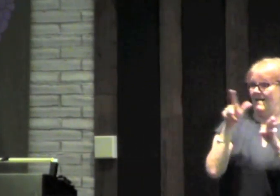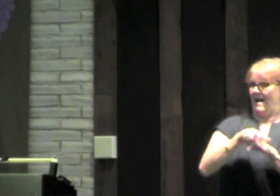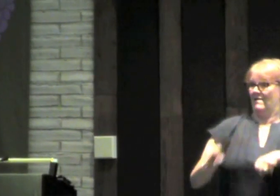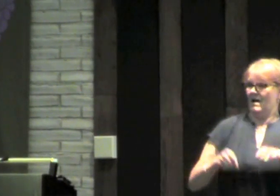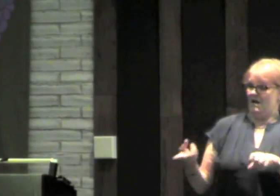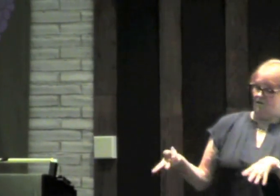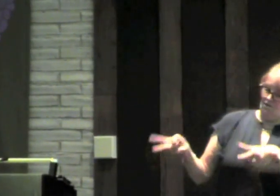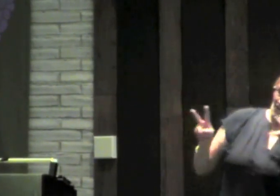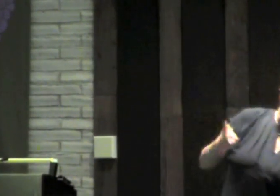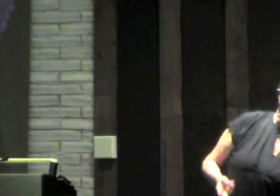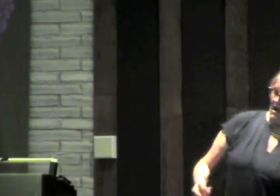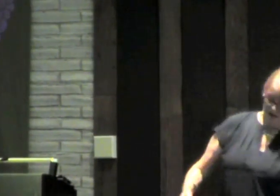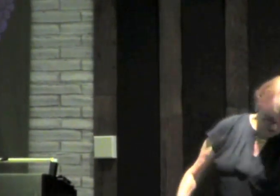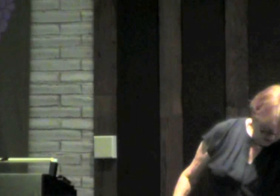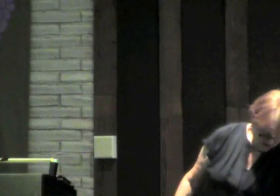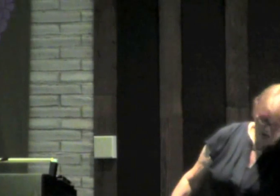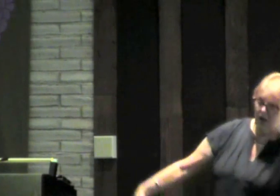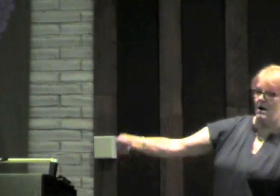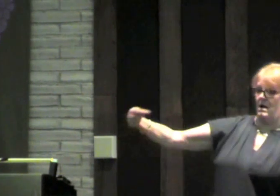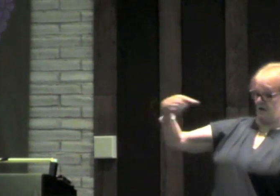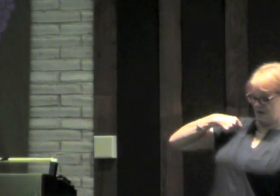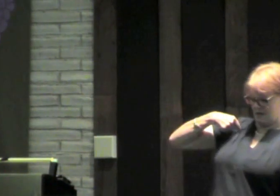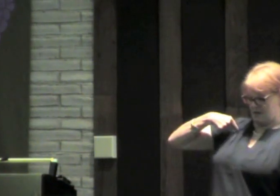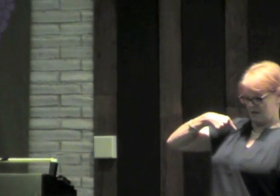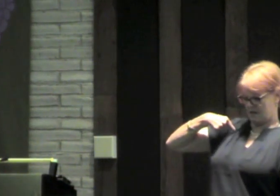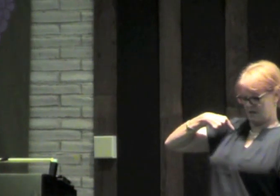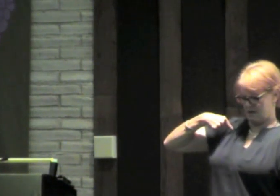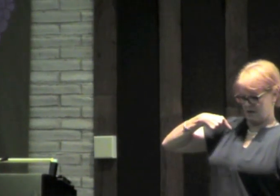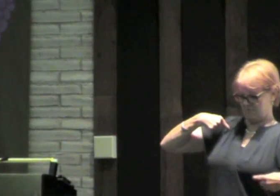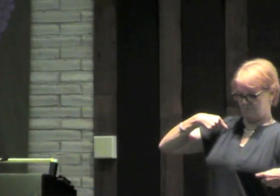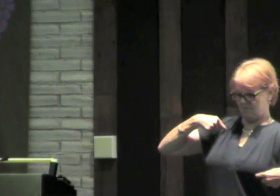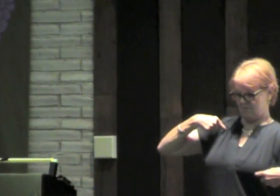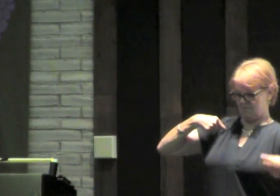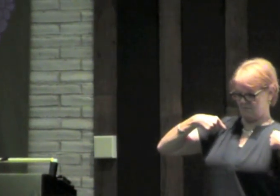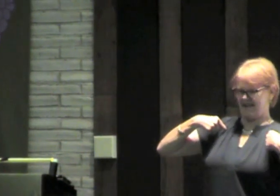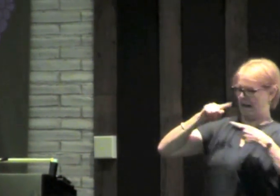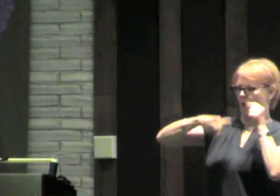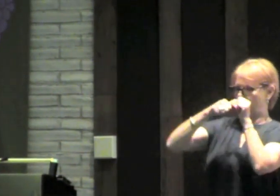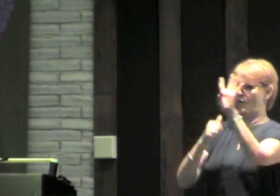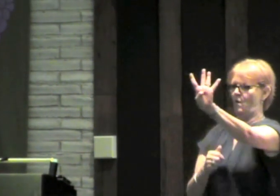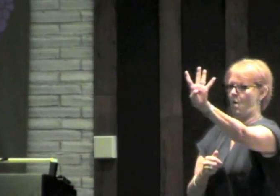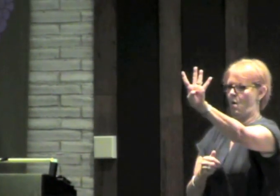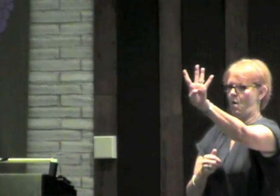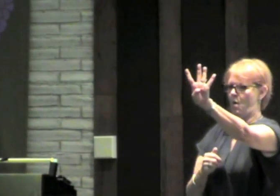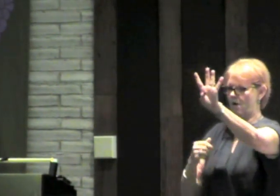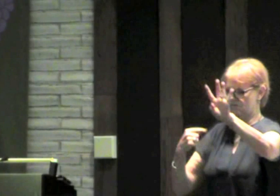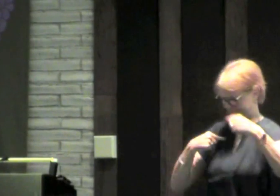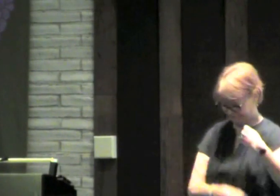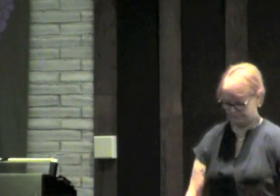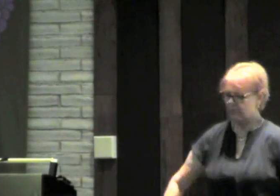that guy who was on his bicycle fell off his bike and was shot in the, I think, both shoulders